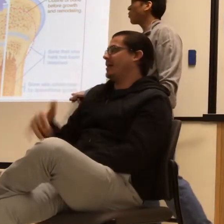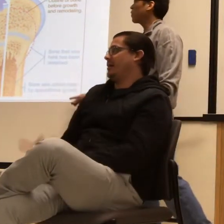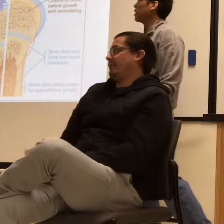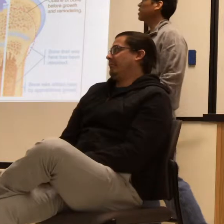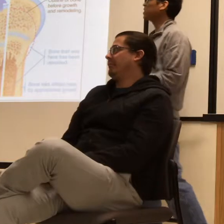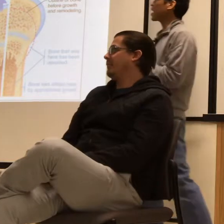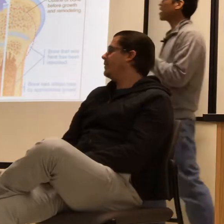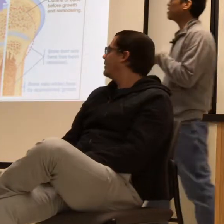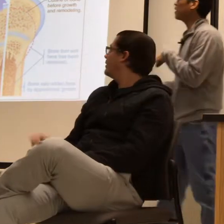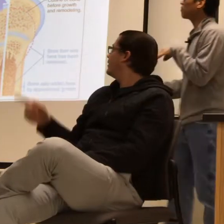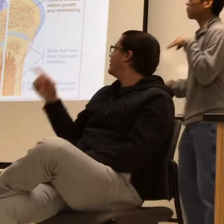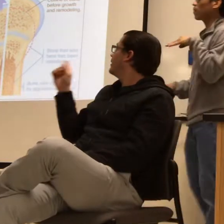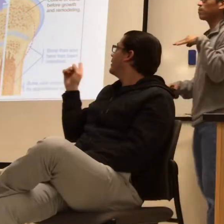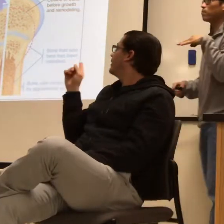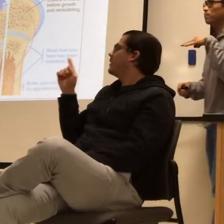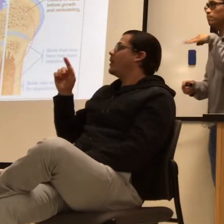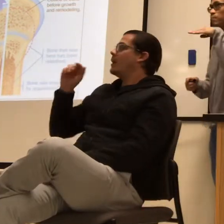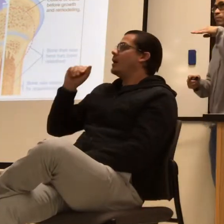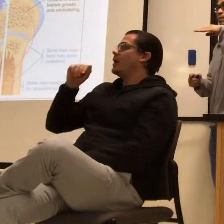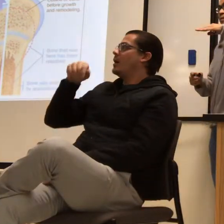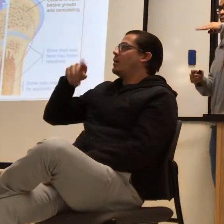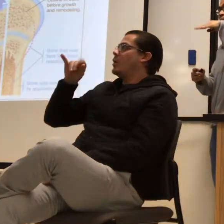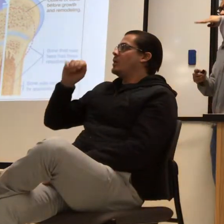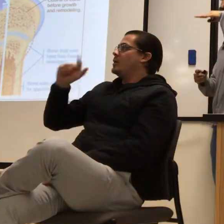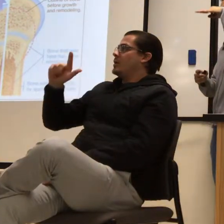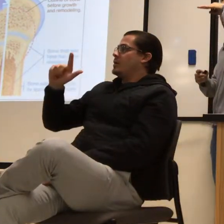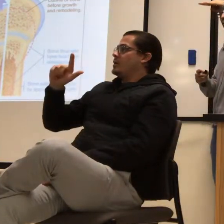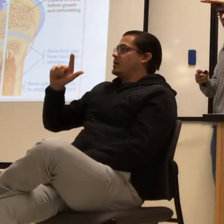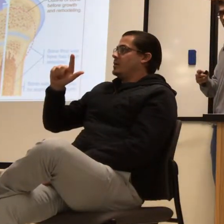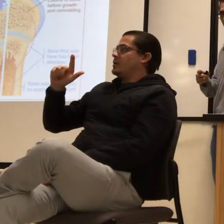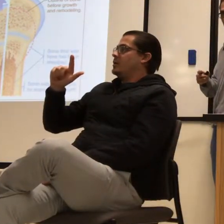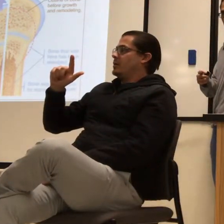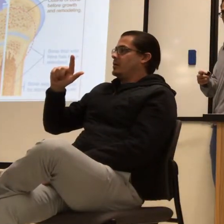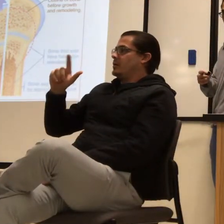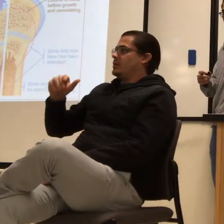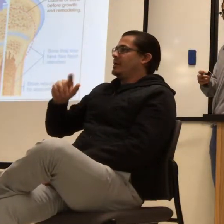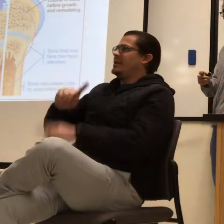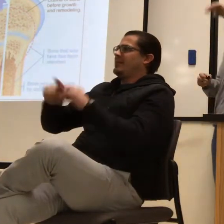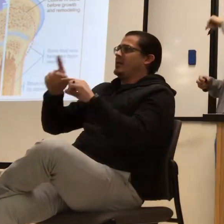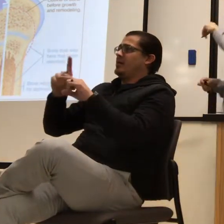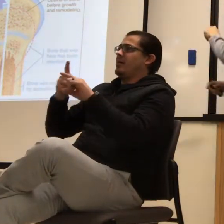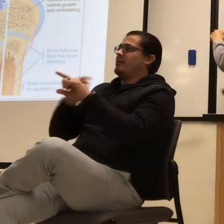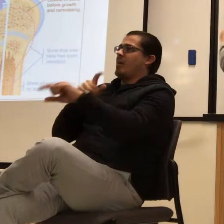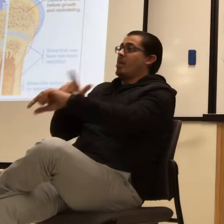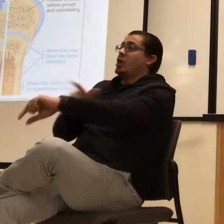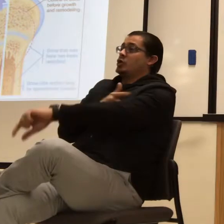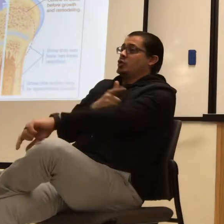appositional growth. It's kind of different from the longitudinal bone growth.